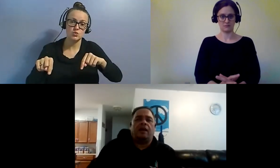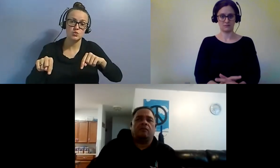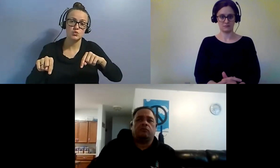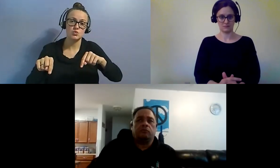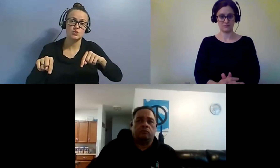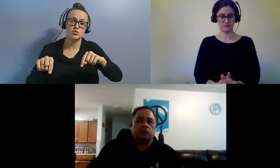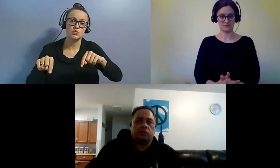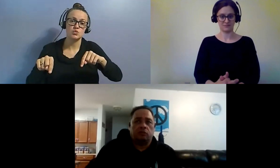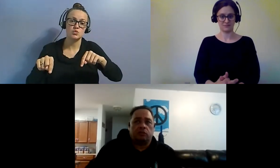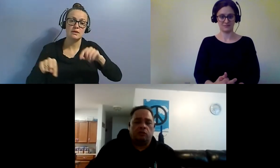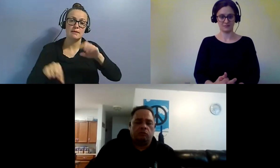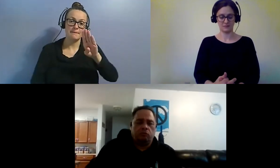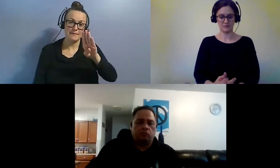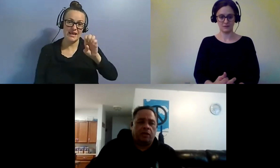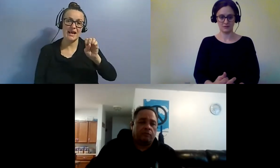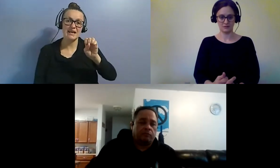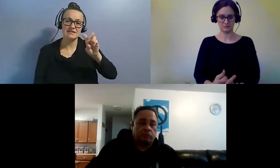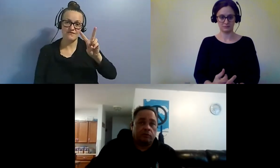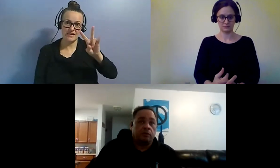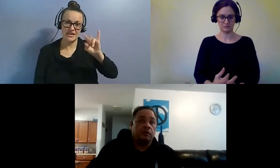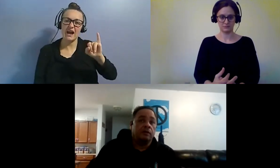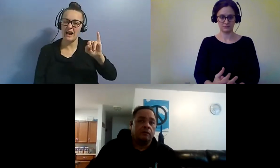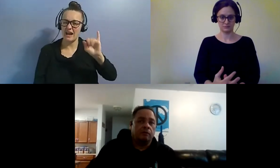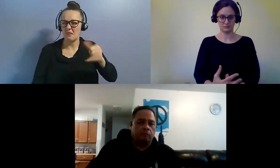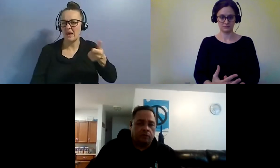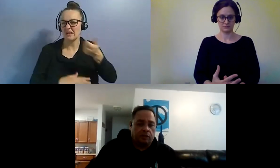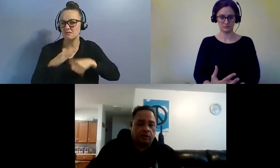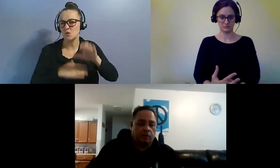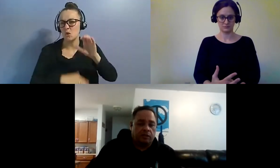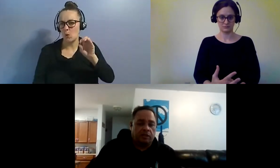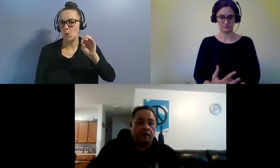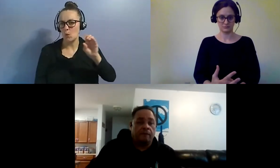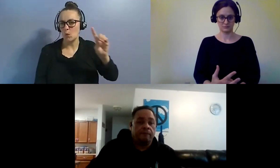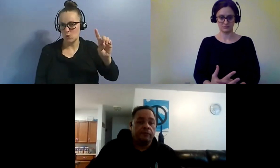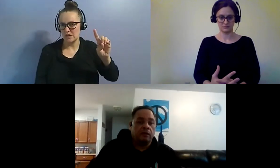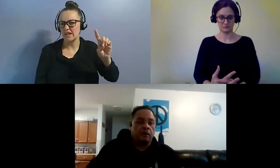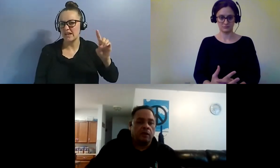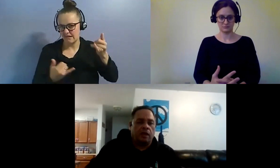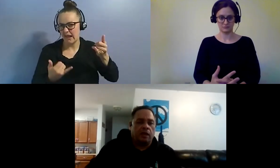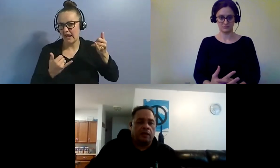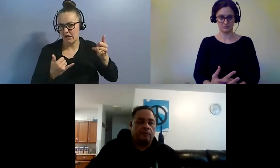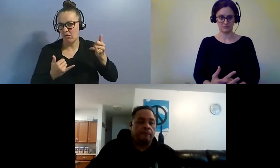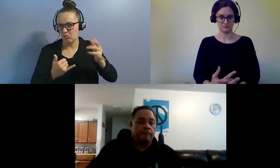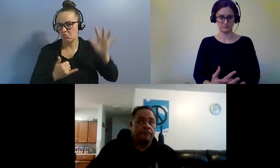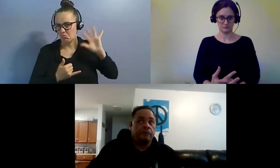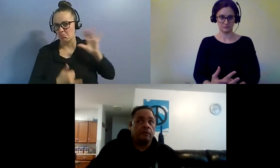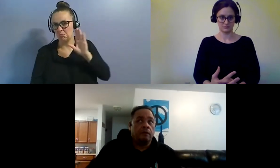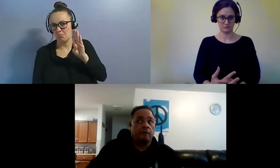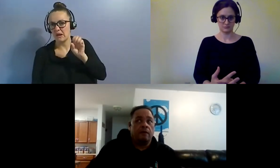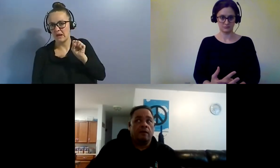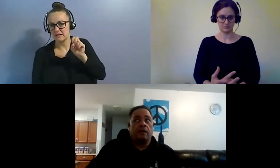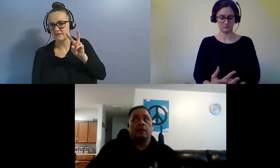BSVI counselor, which is an OOD counselor, what they call it now, and